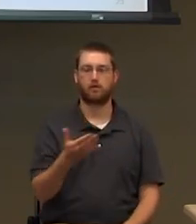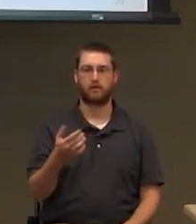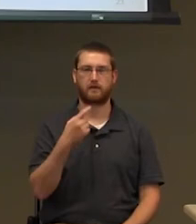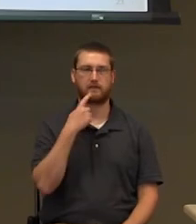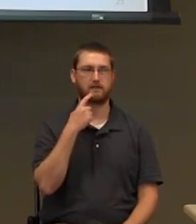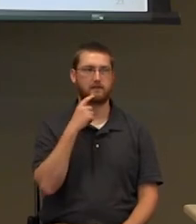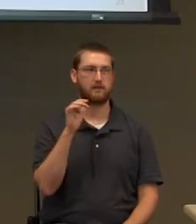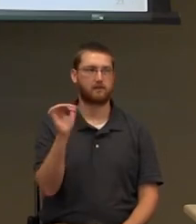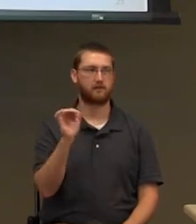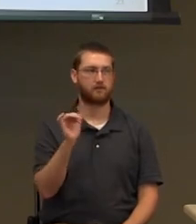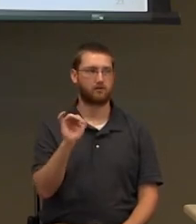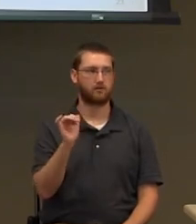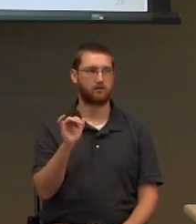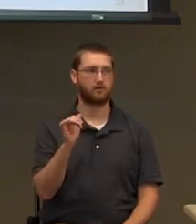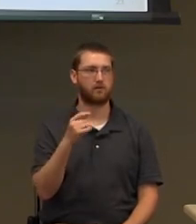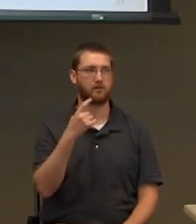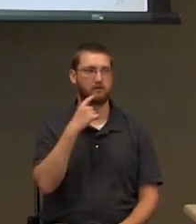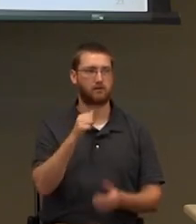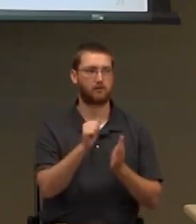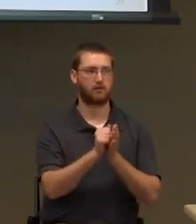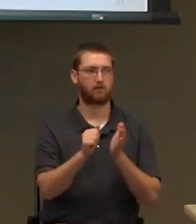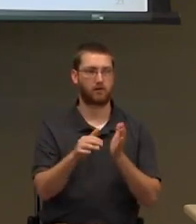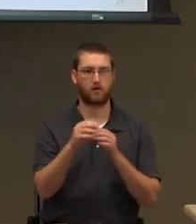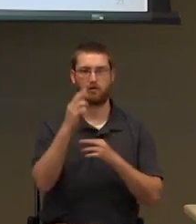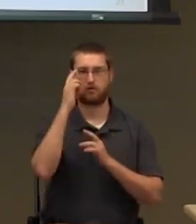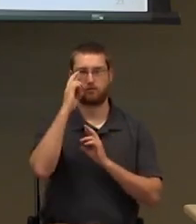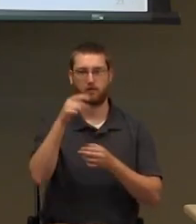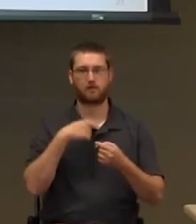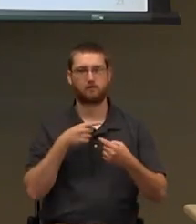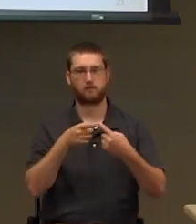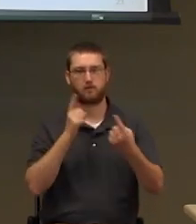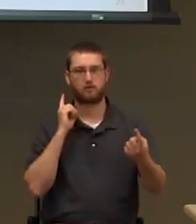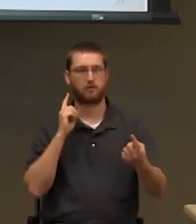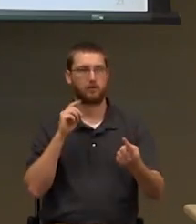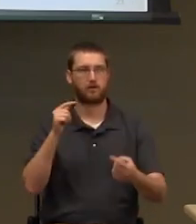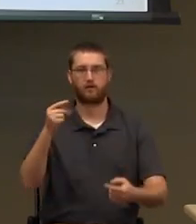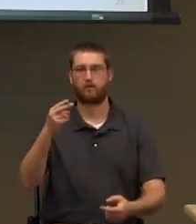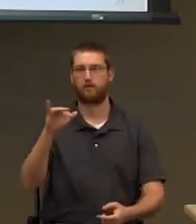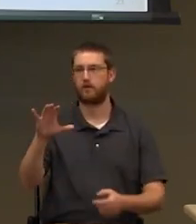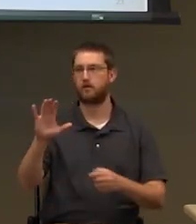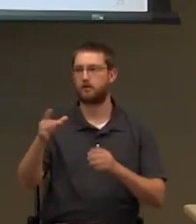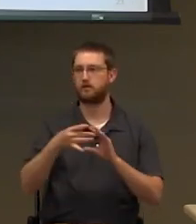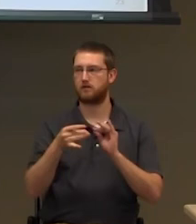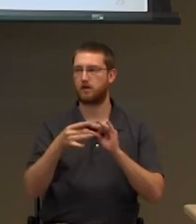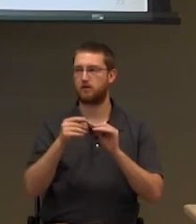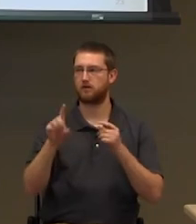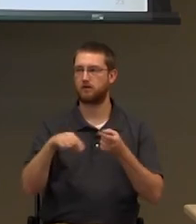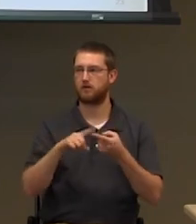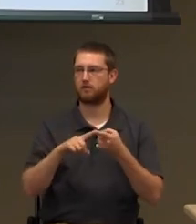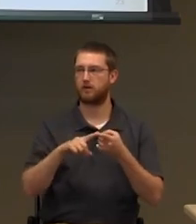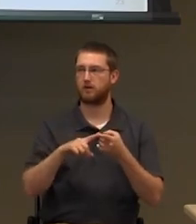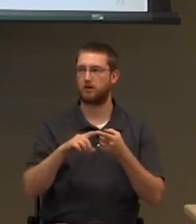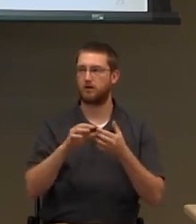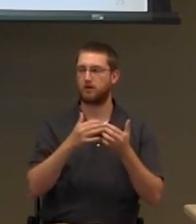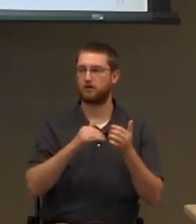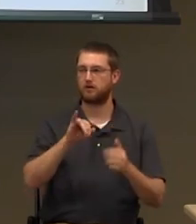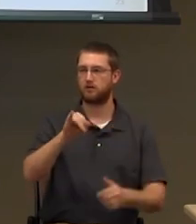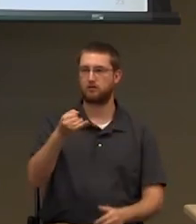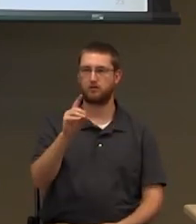it's, and I say this with all respect, because I disagree with Bill's comments about our executive director,